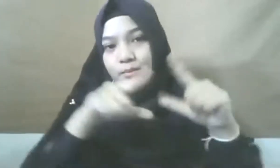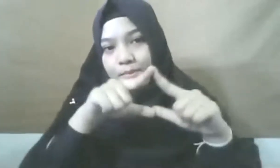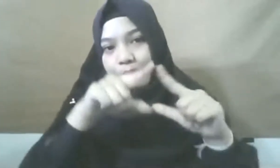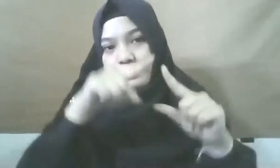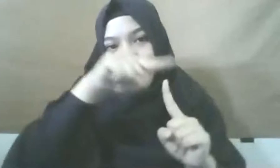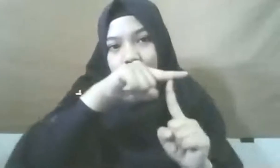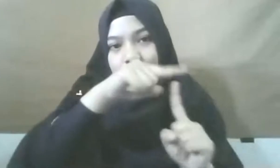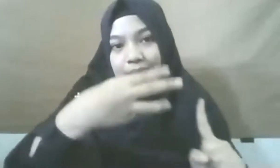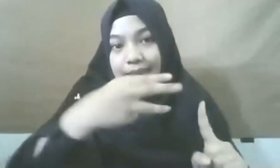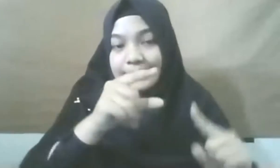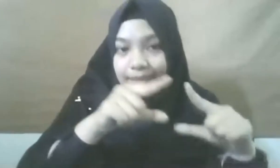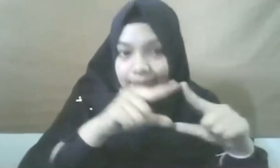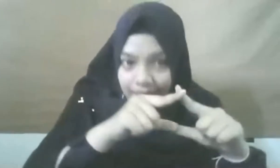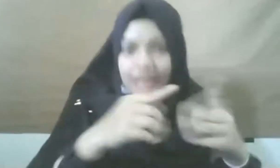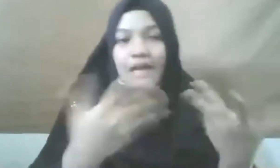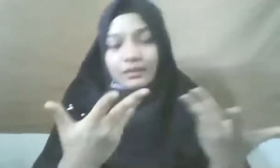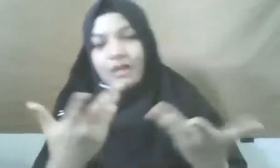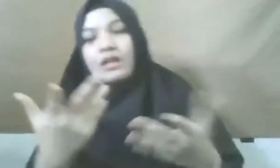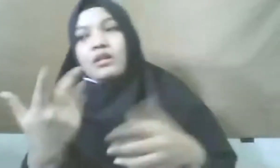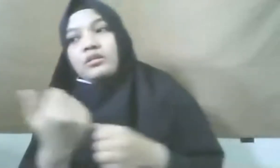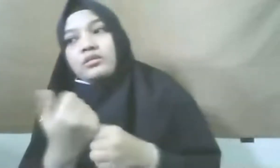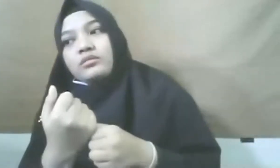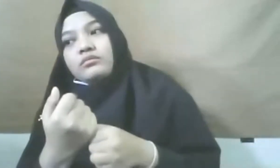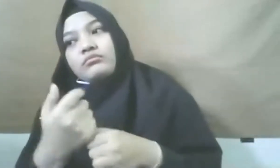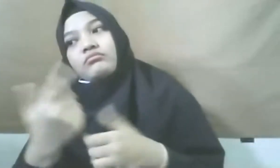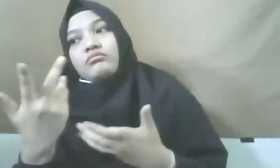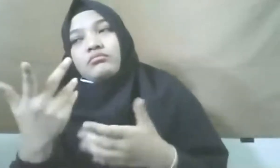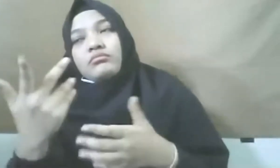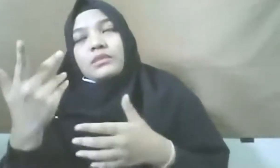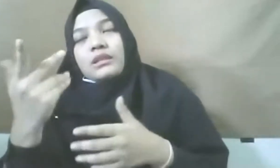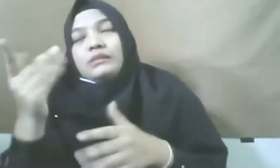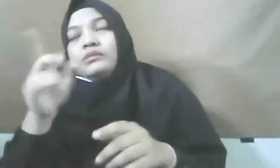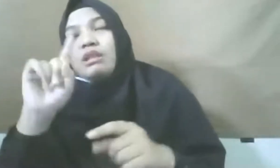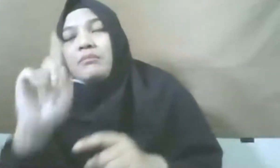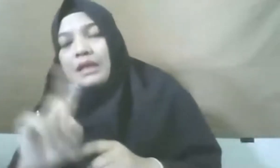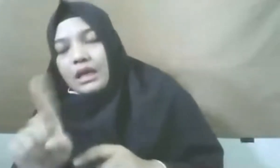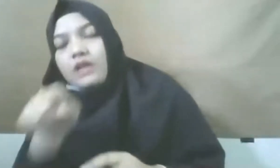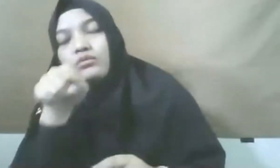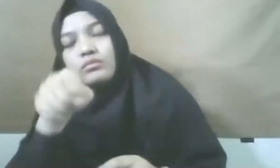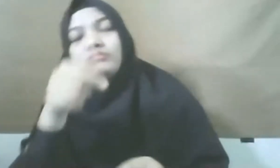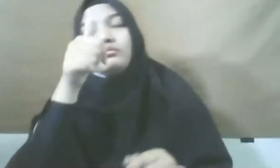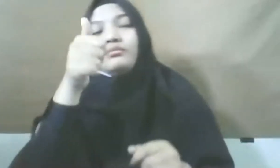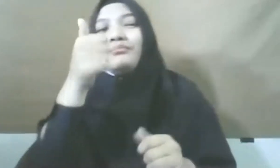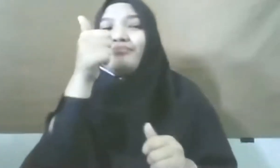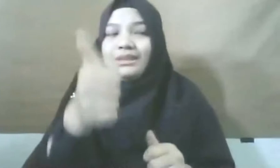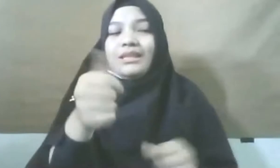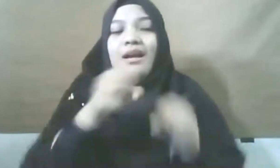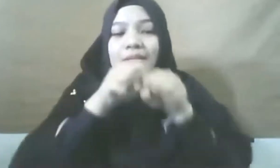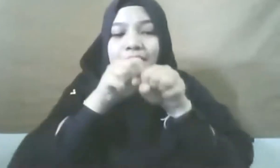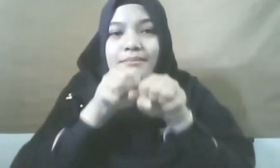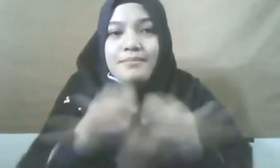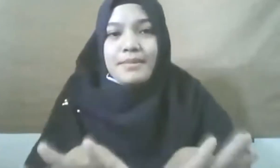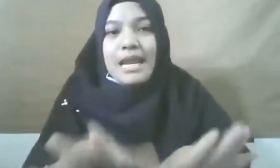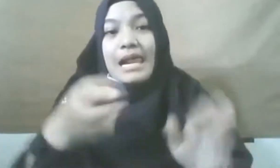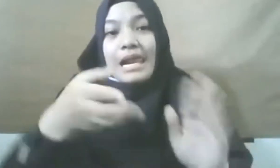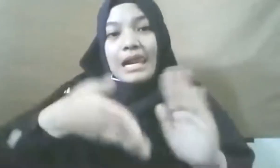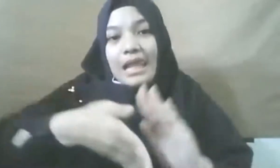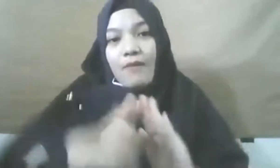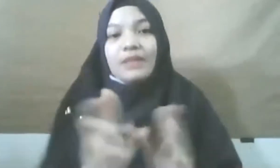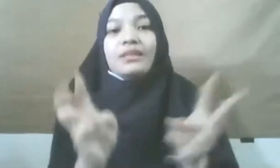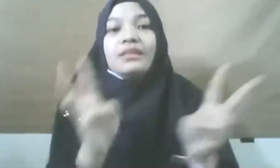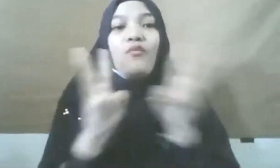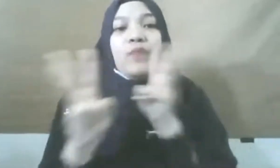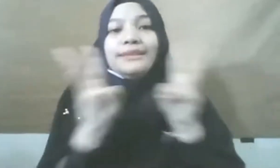posted or share videos and share it on WhatsApp. And I think WhatsApp has been very, very important,